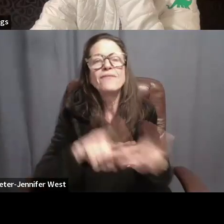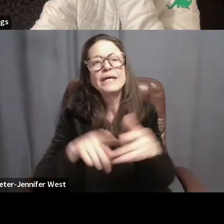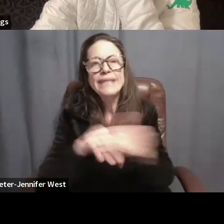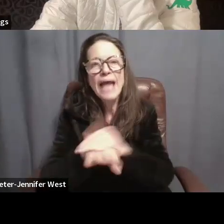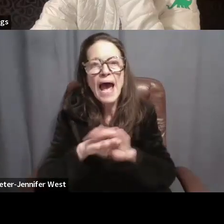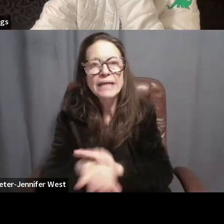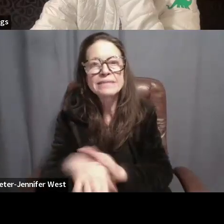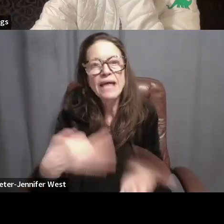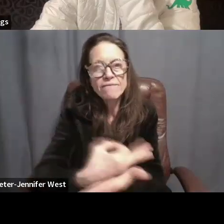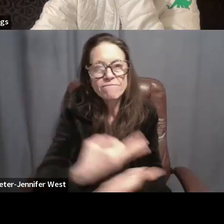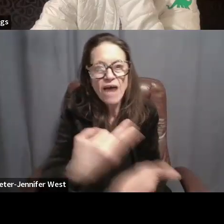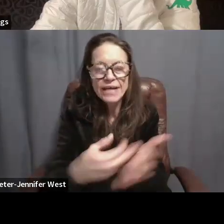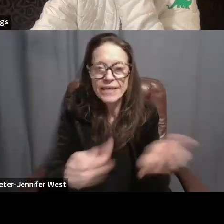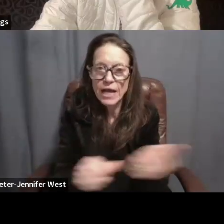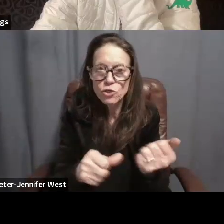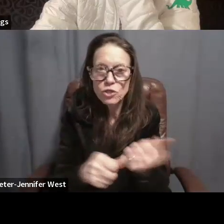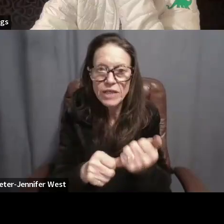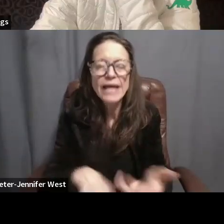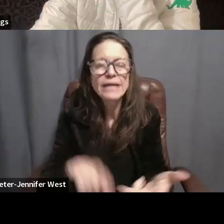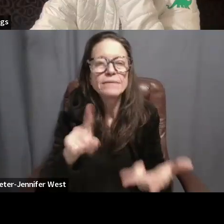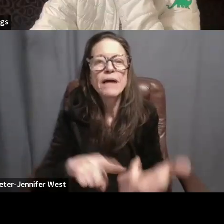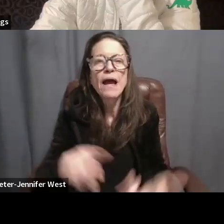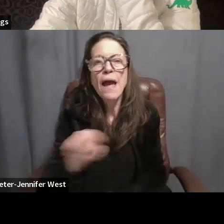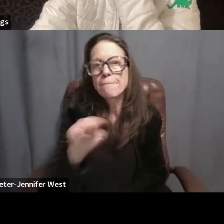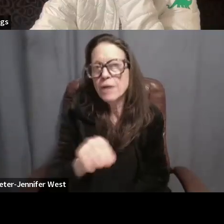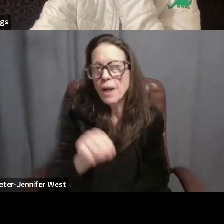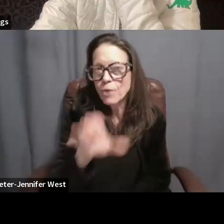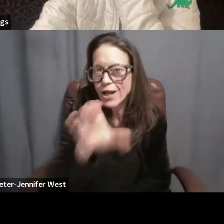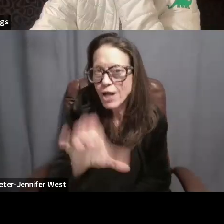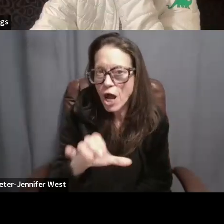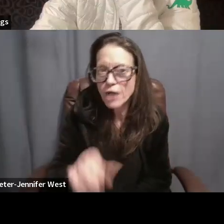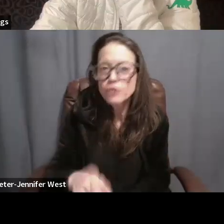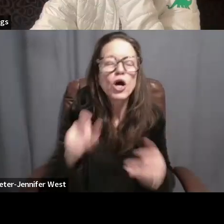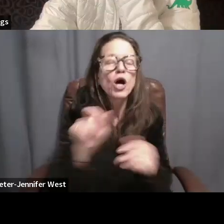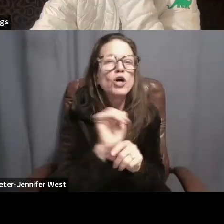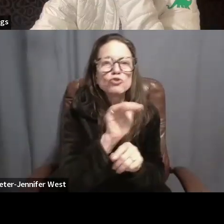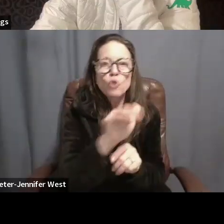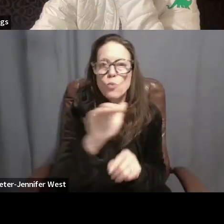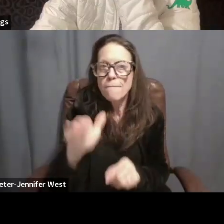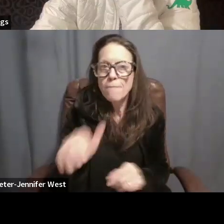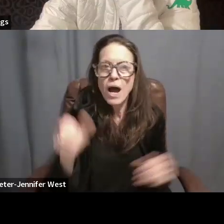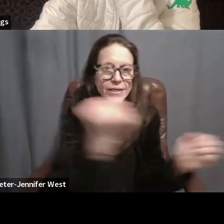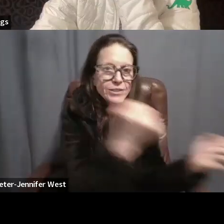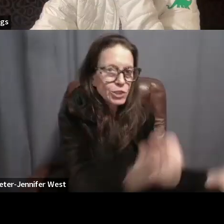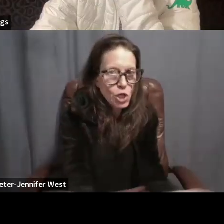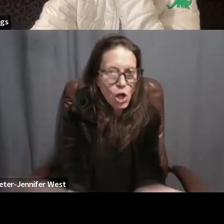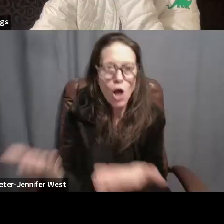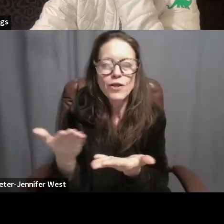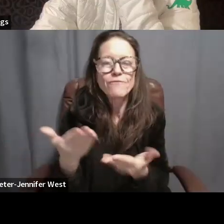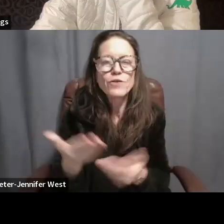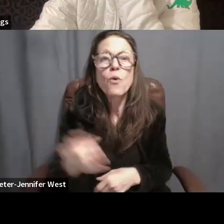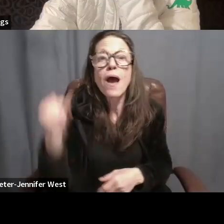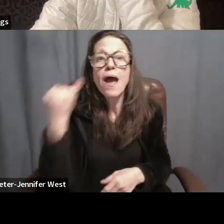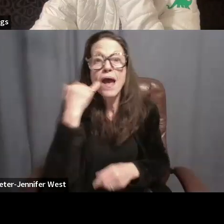aid in Montgomery College. So just a reminder, please, if this is